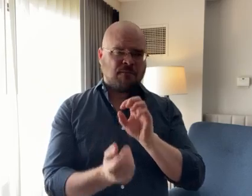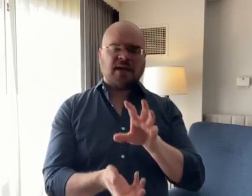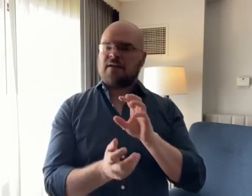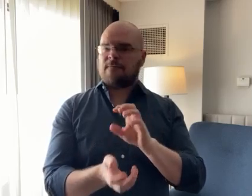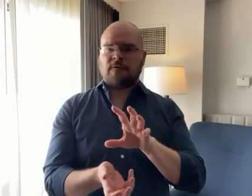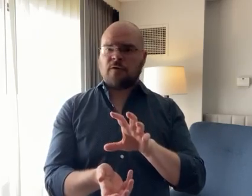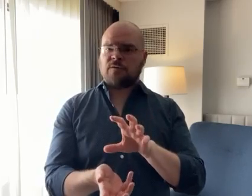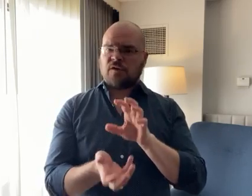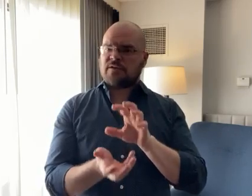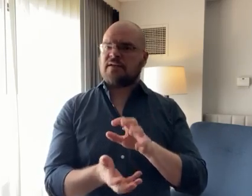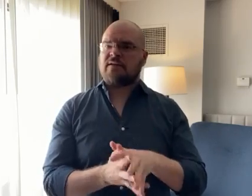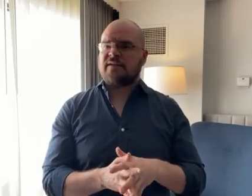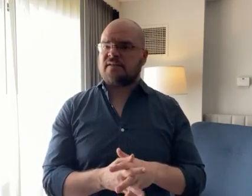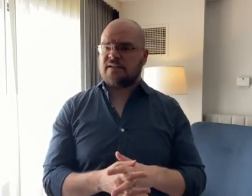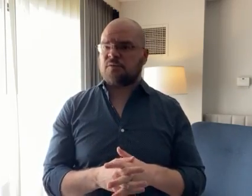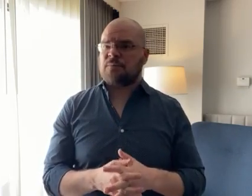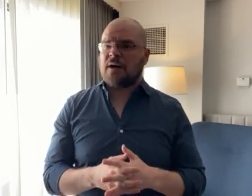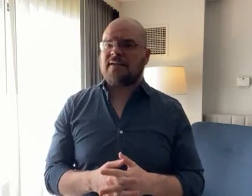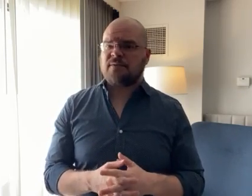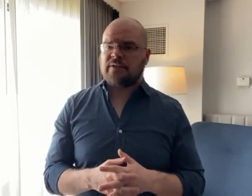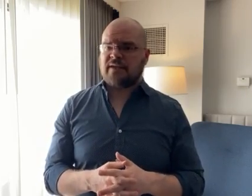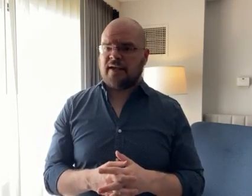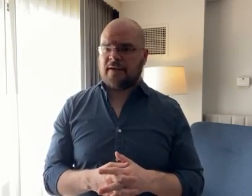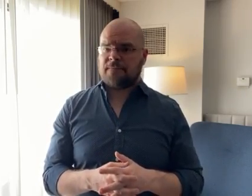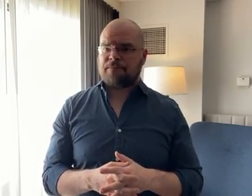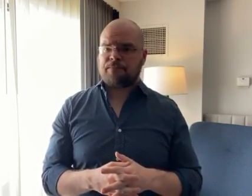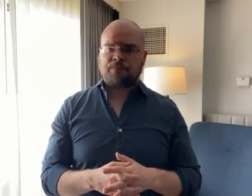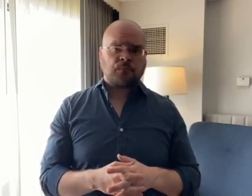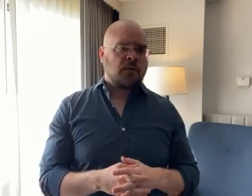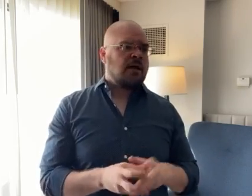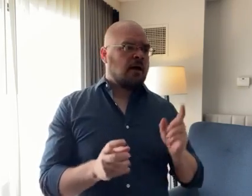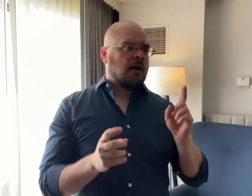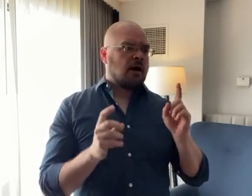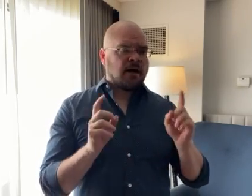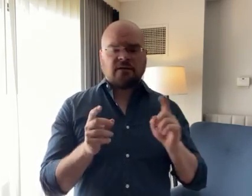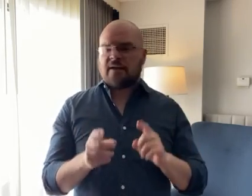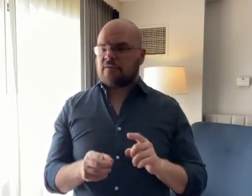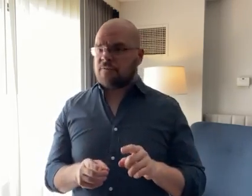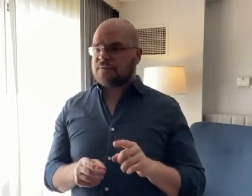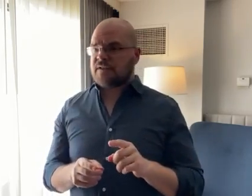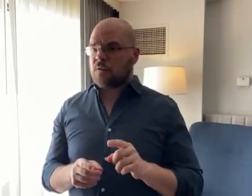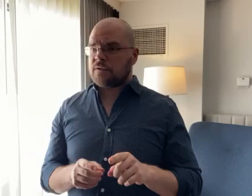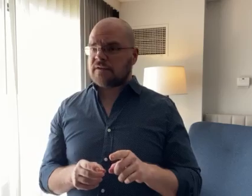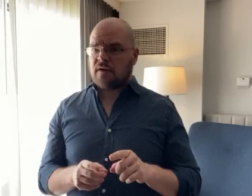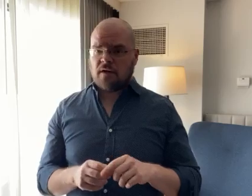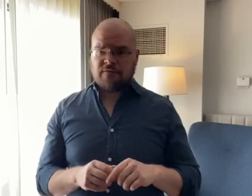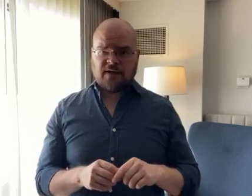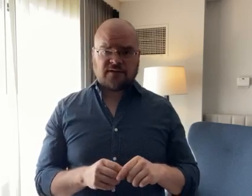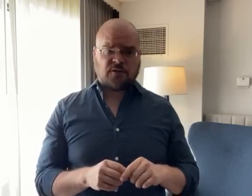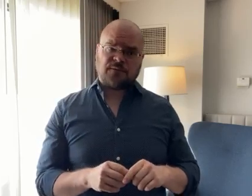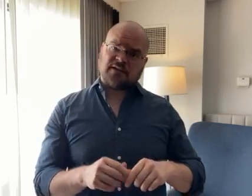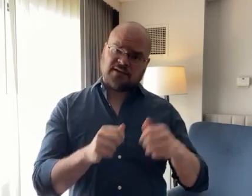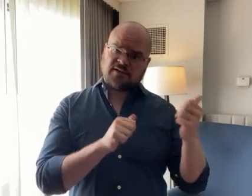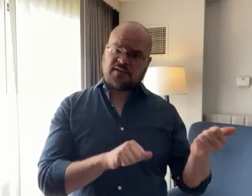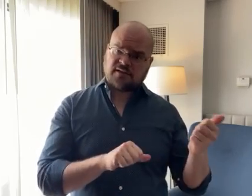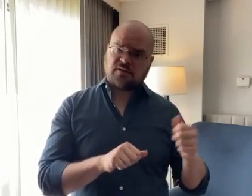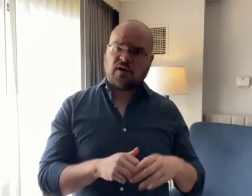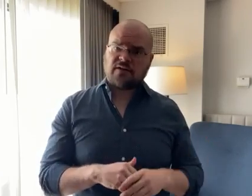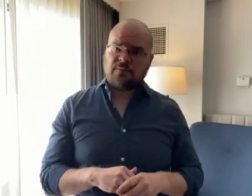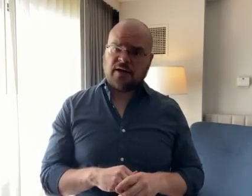many of those articulations as we possibly can. Unlike the Rimsky-Korsakov excerpts that I just talked about